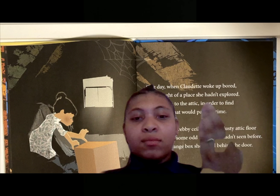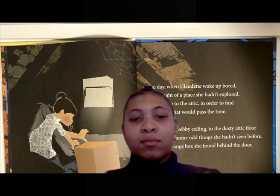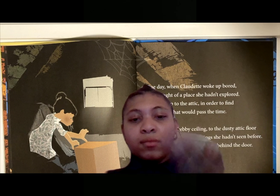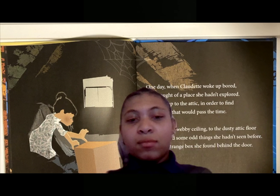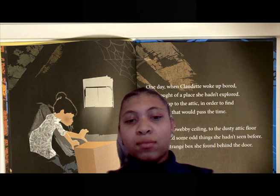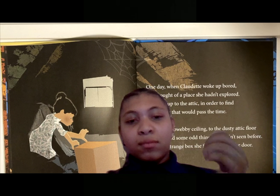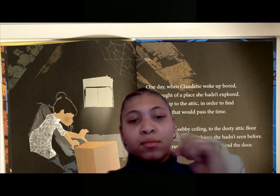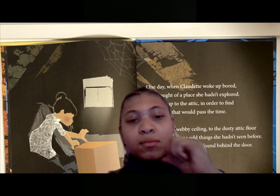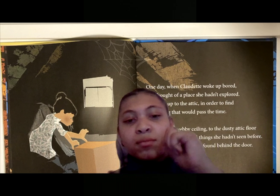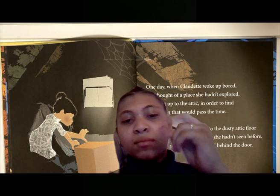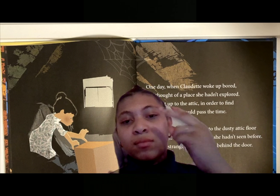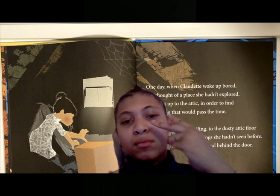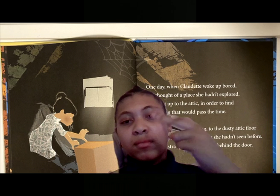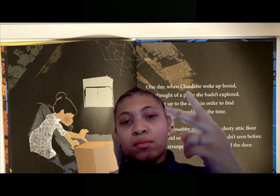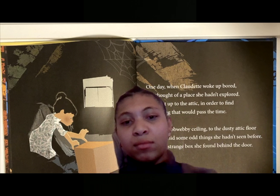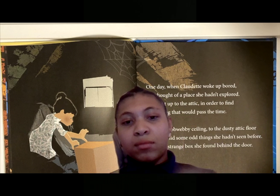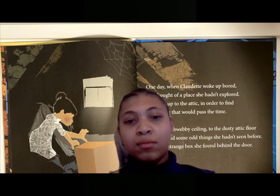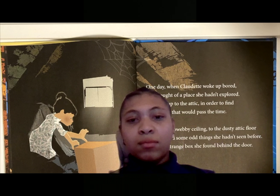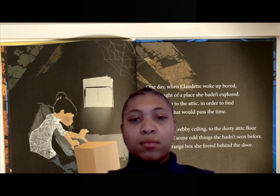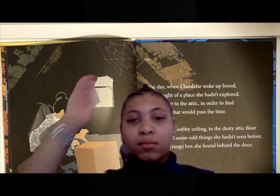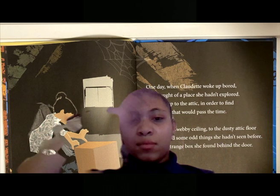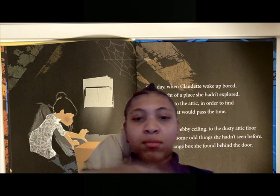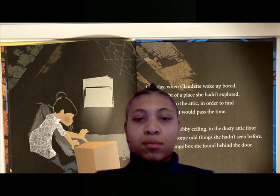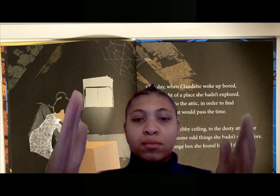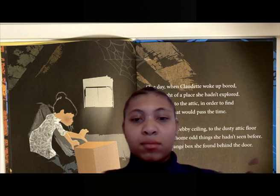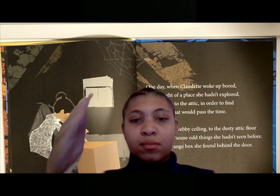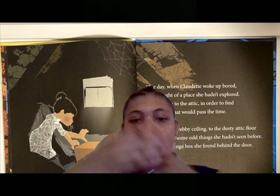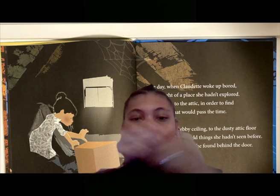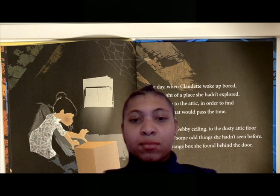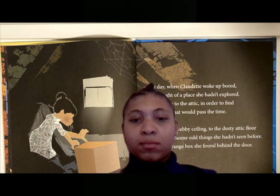seen before, like that strange box she found behind the door.